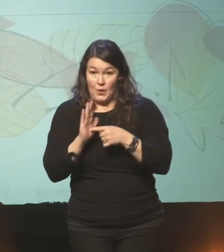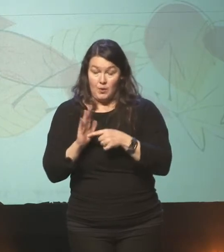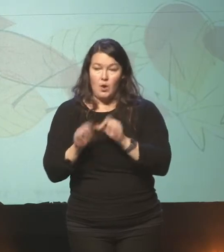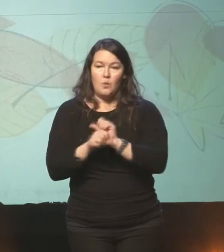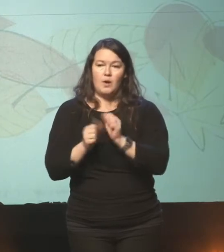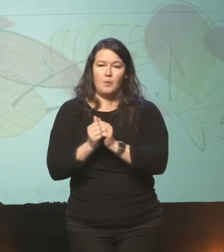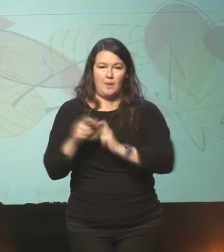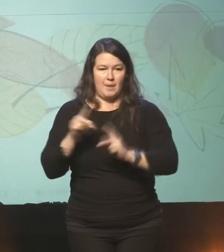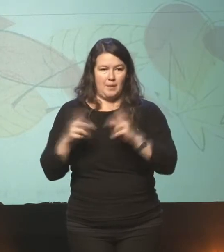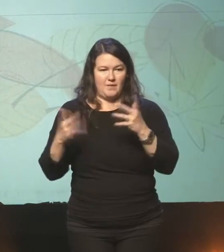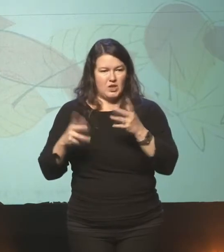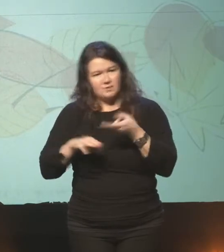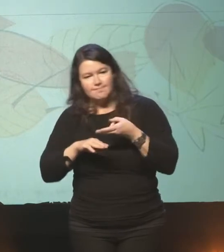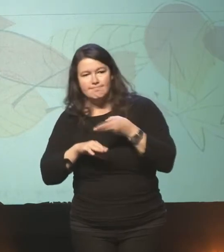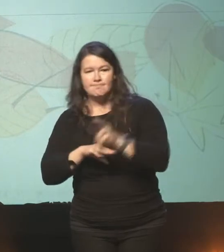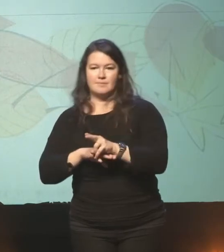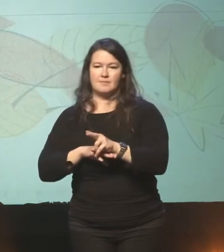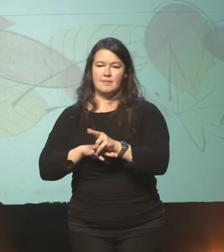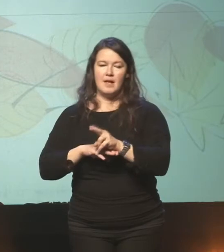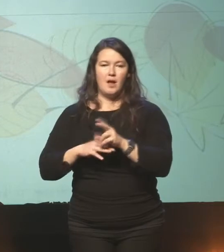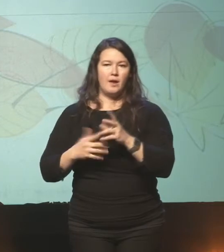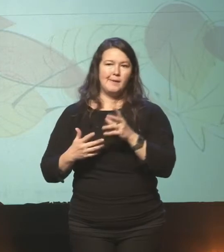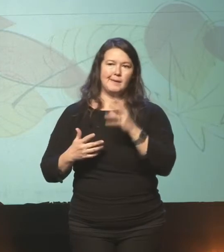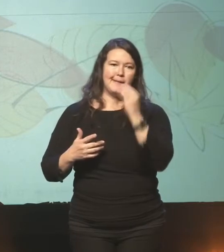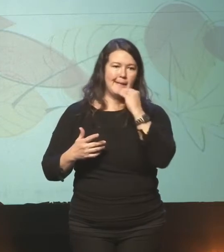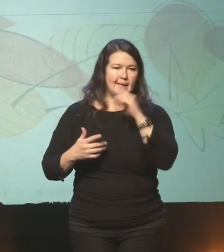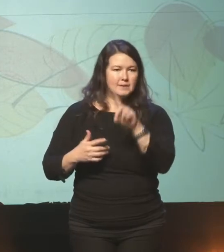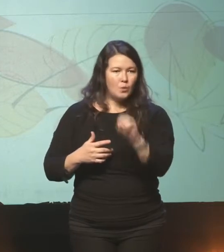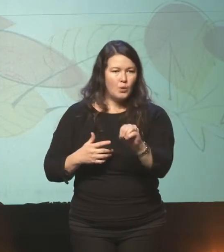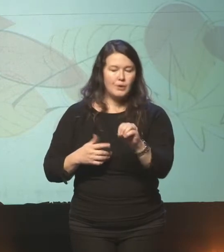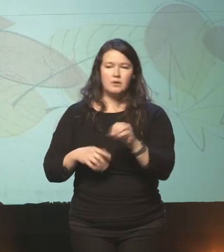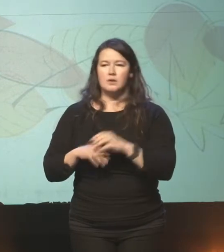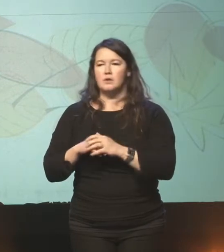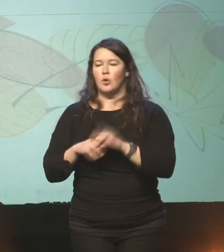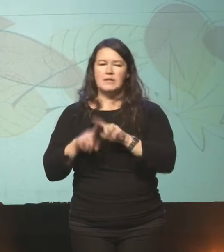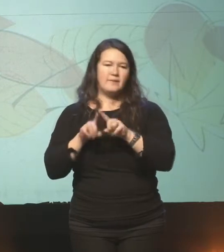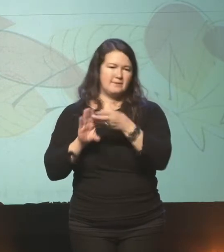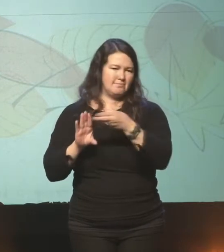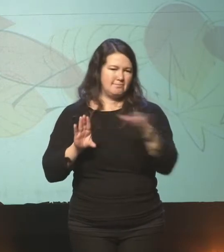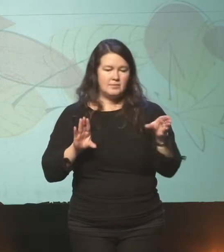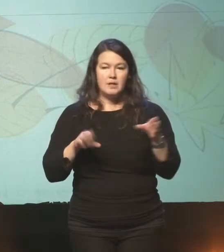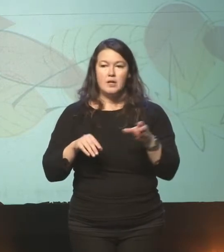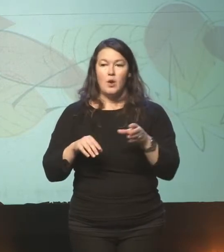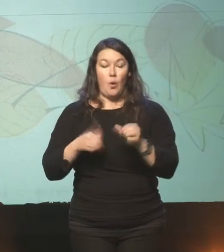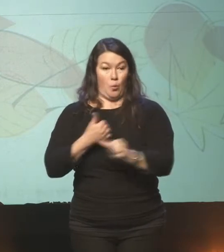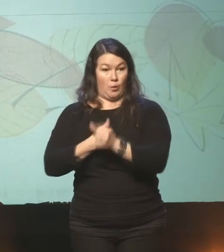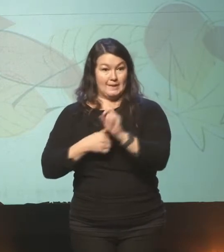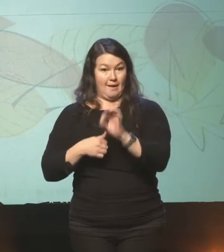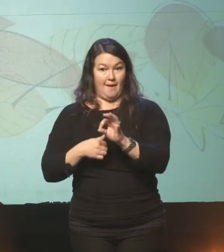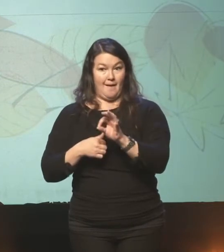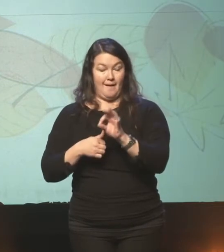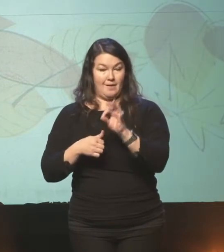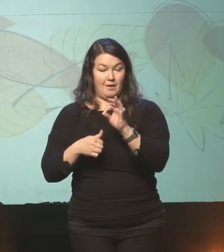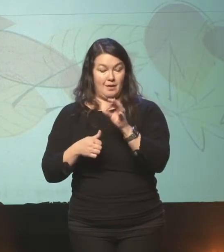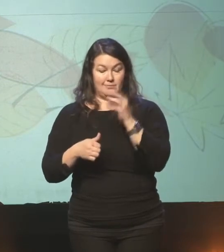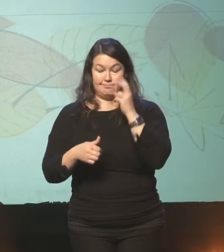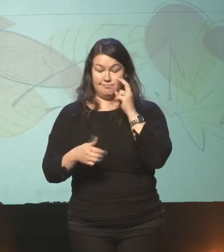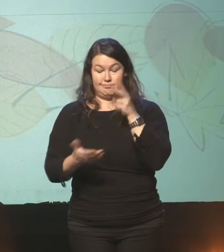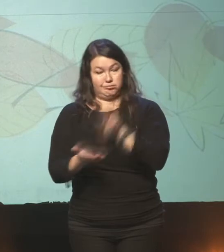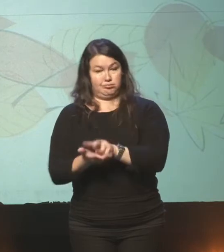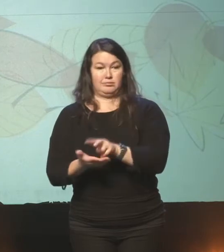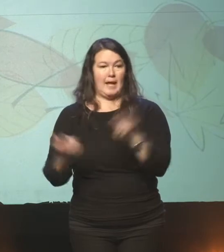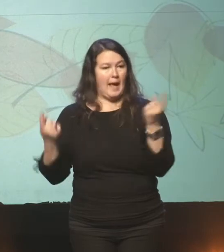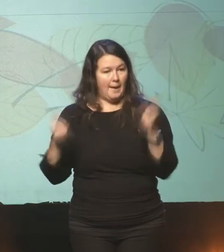folks who've overcome and been survivors of like eating disorders, there's this risk of falling back into it. There's